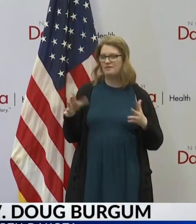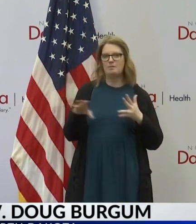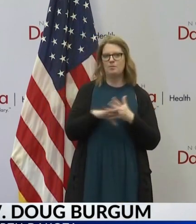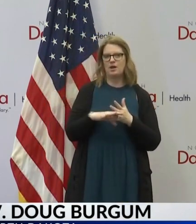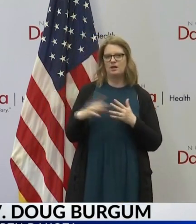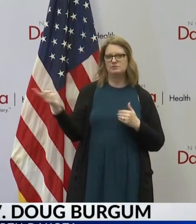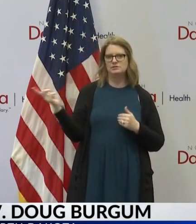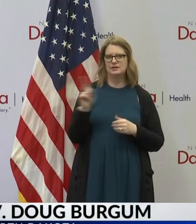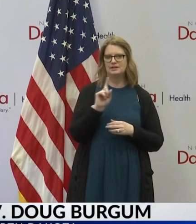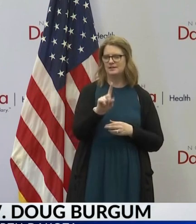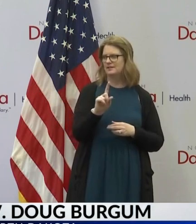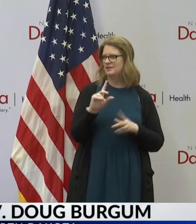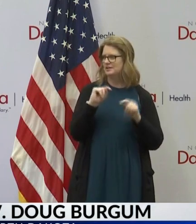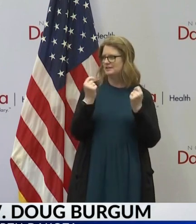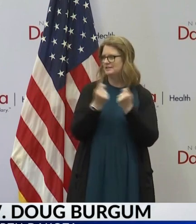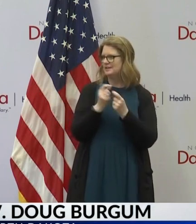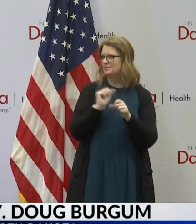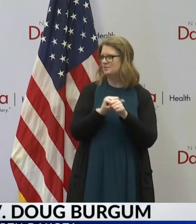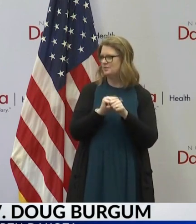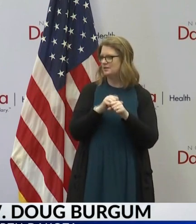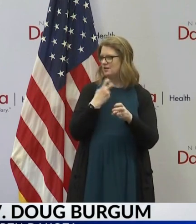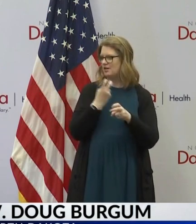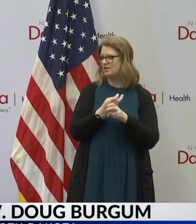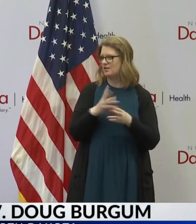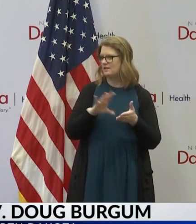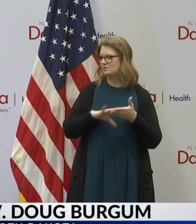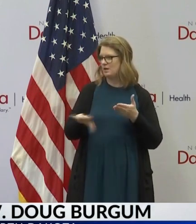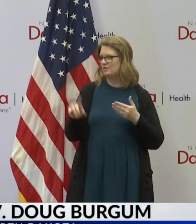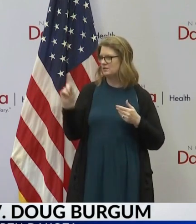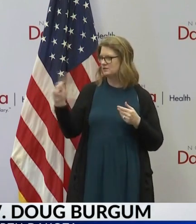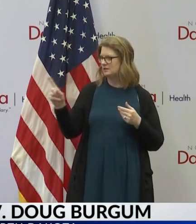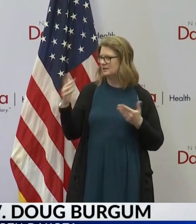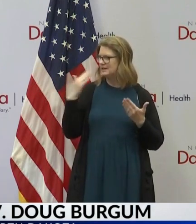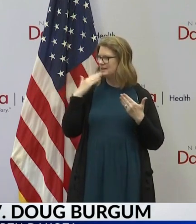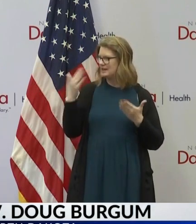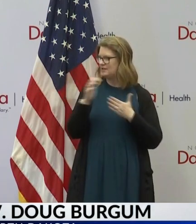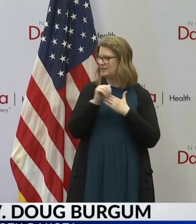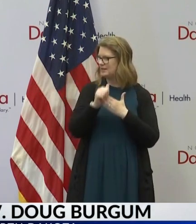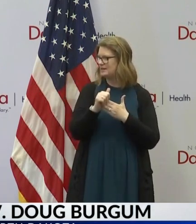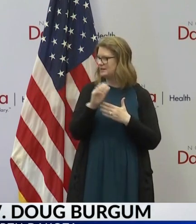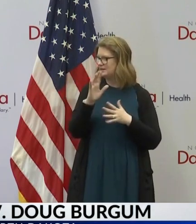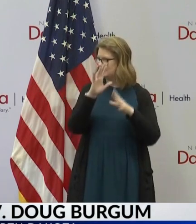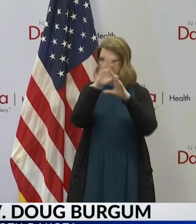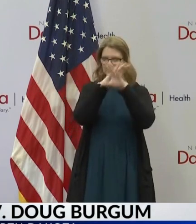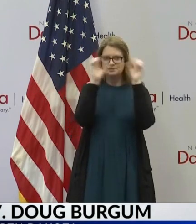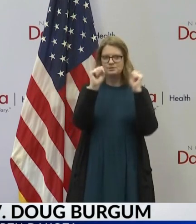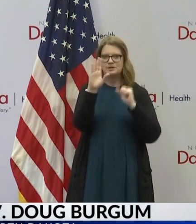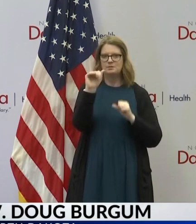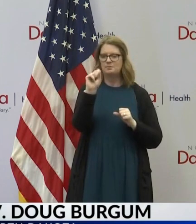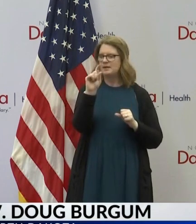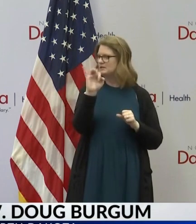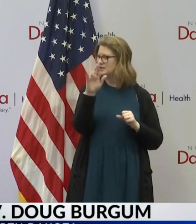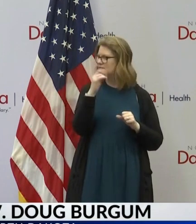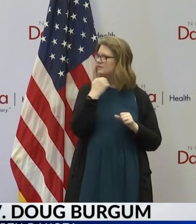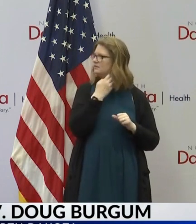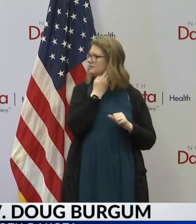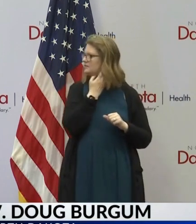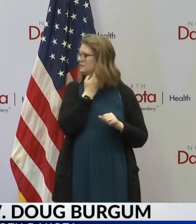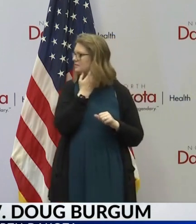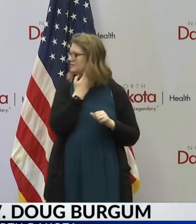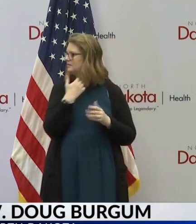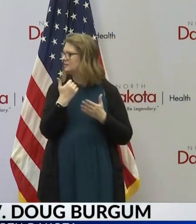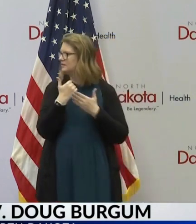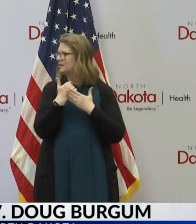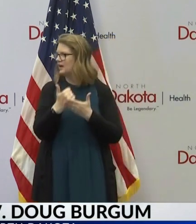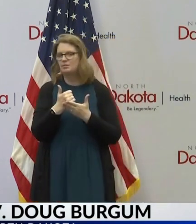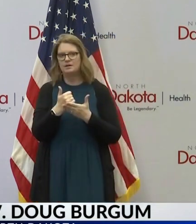her come up and talk about it. Her team worked really hard on these waivers. And thank you for your leadership, Superintendent Basler, and thank you for helping